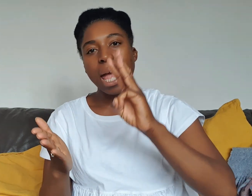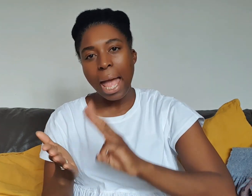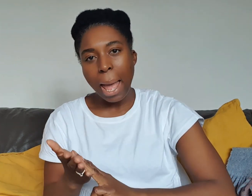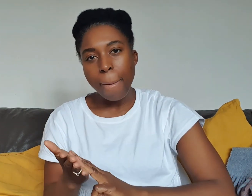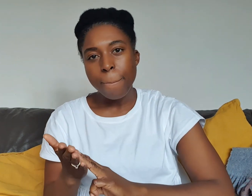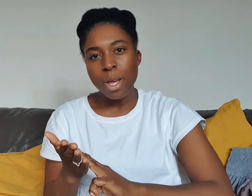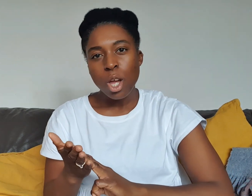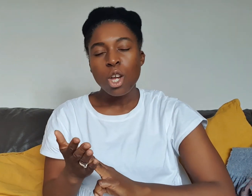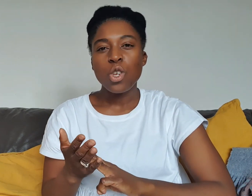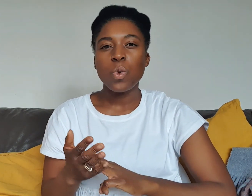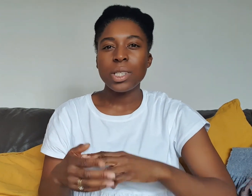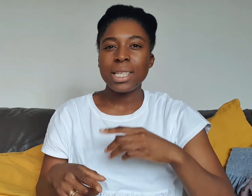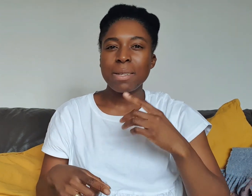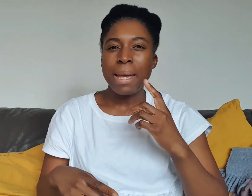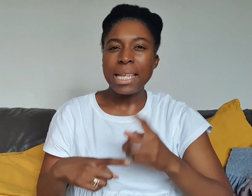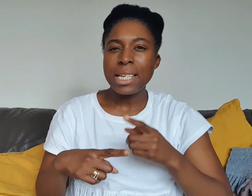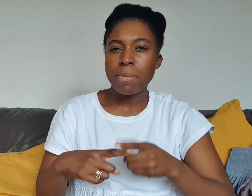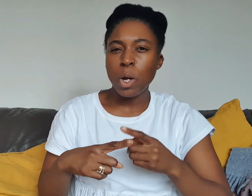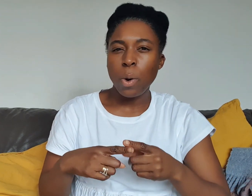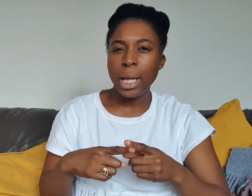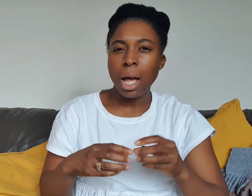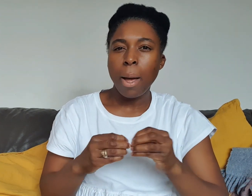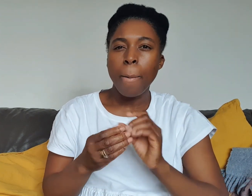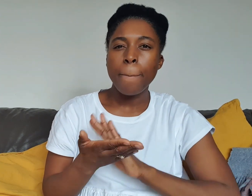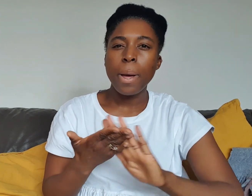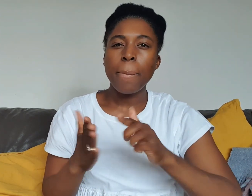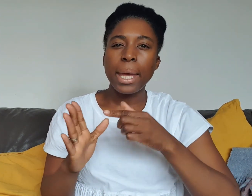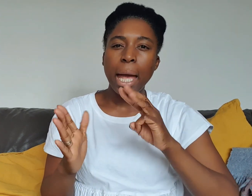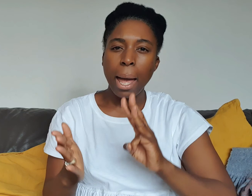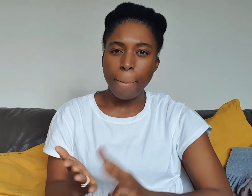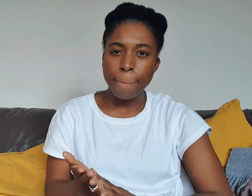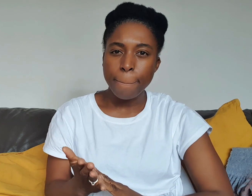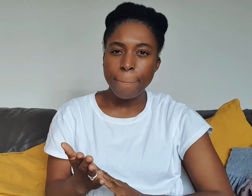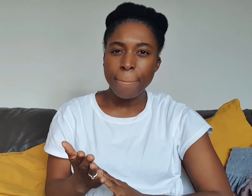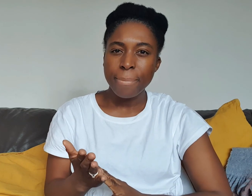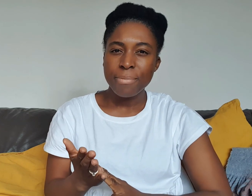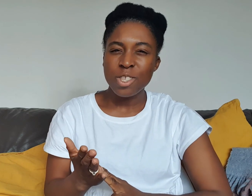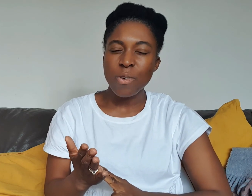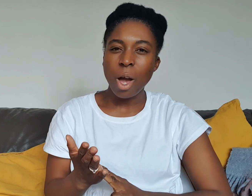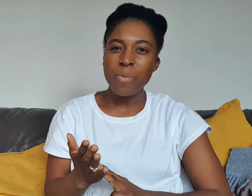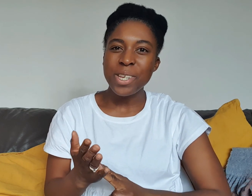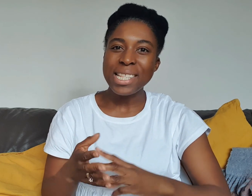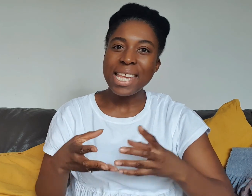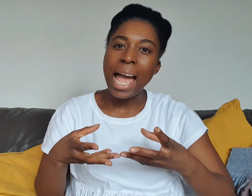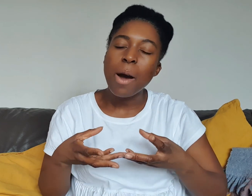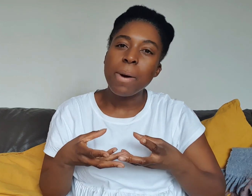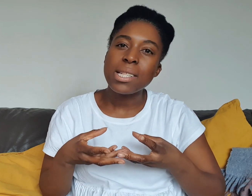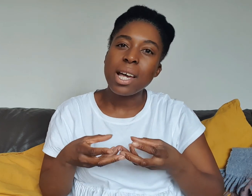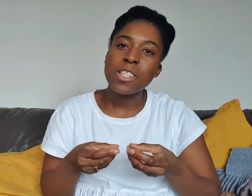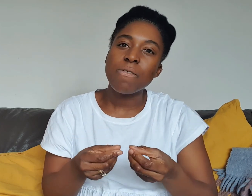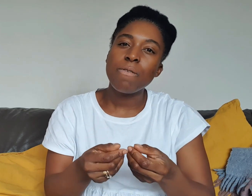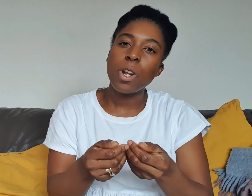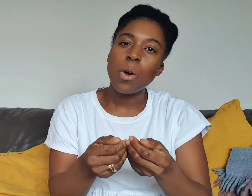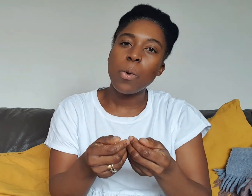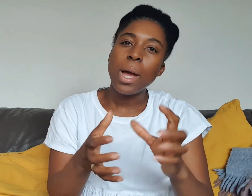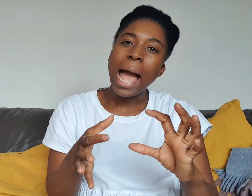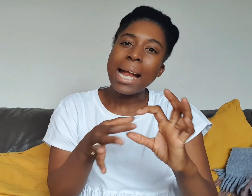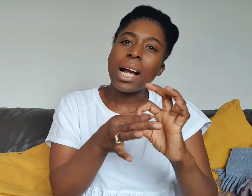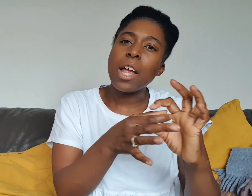BHAM, you want to make it a little bit quicker, Birmingham. So I hope you can see how my signs flow and kind of